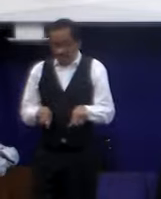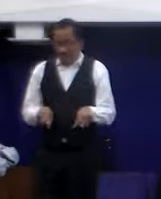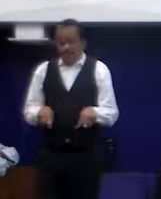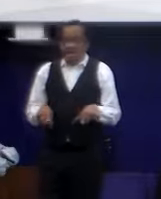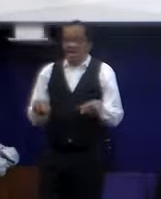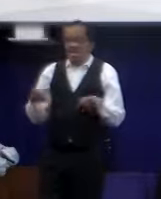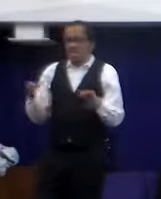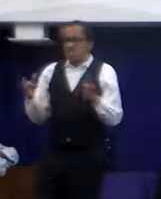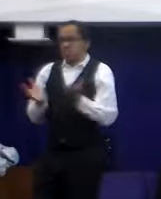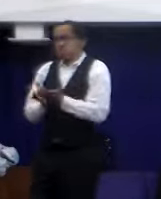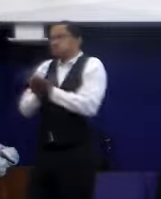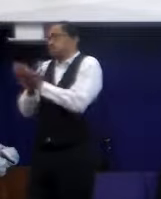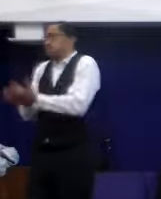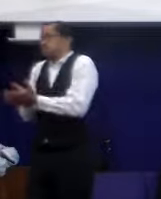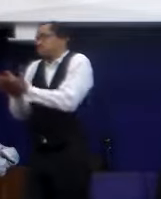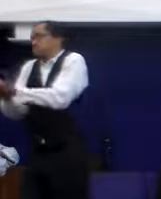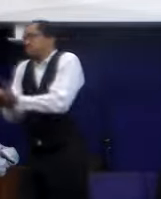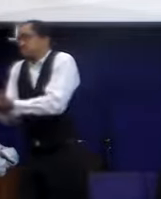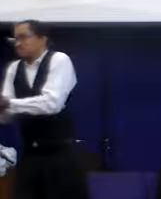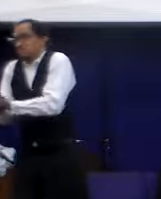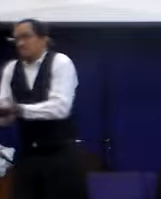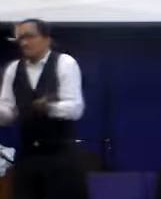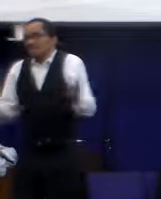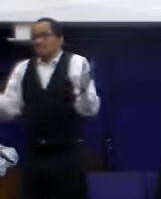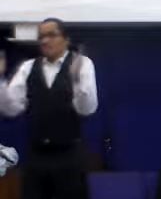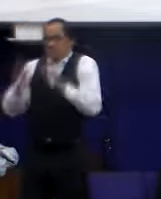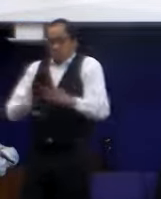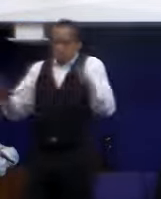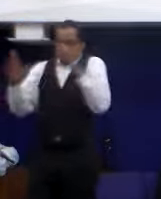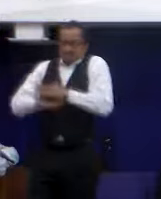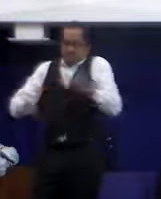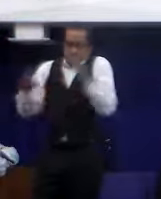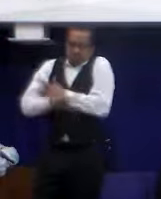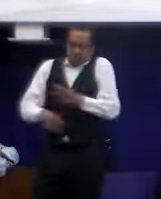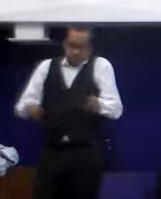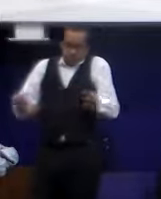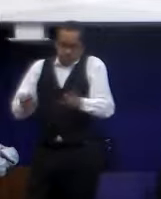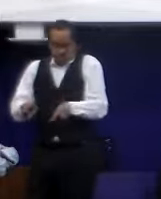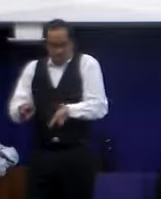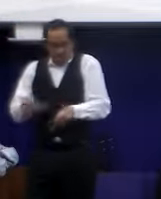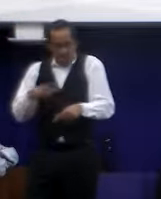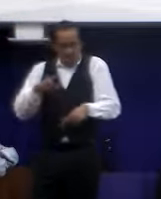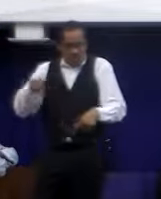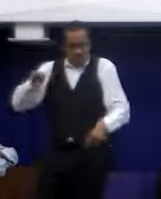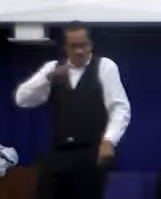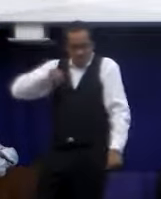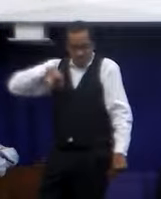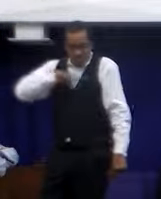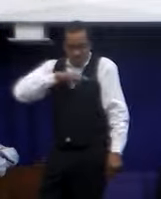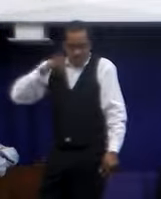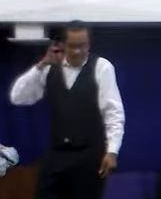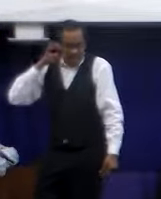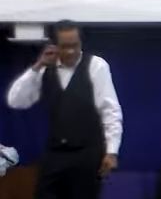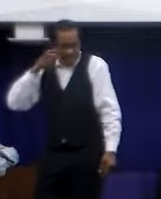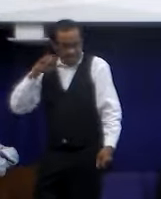storm. Look here. Sometimes we don't listen, we fall into a raging storm. Storm coming out alive, hallelujah,